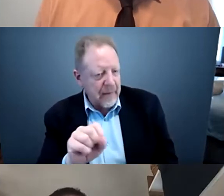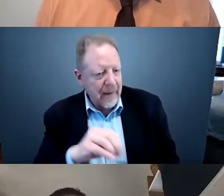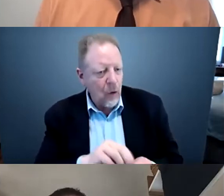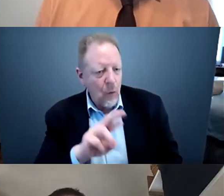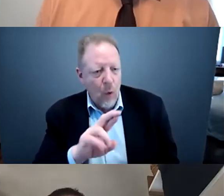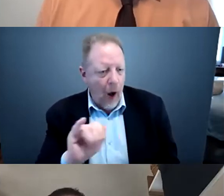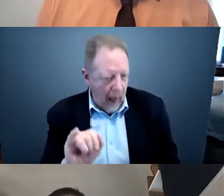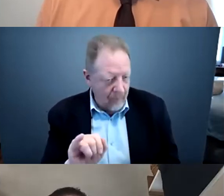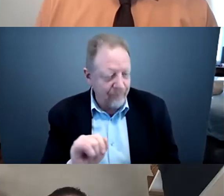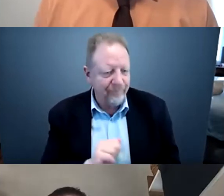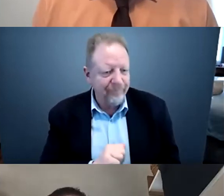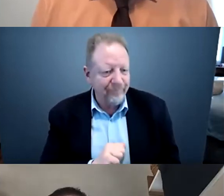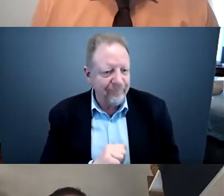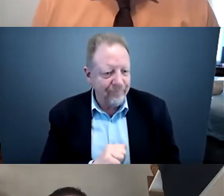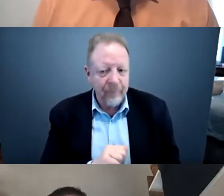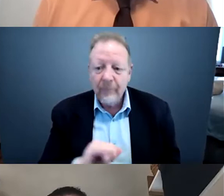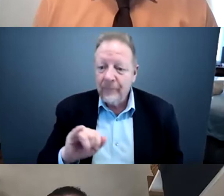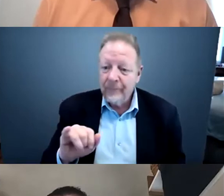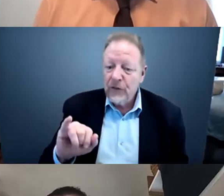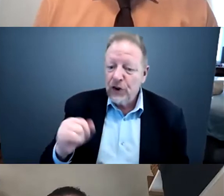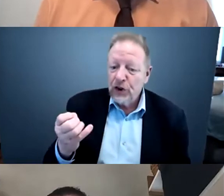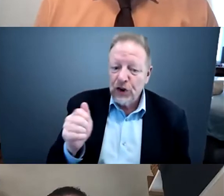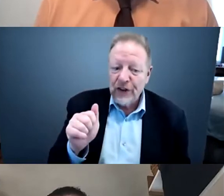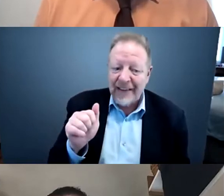Island. Jeannie?